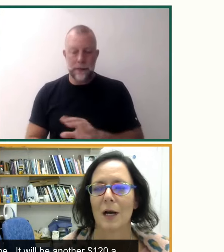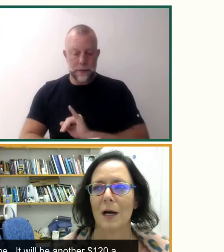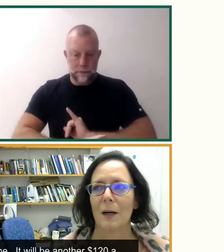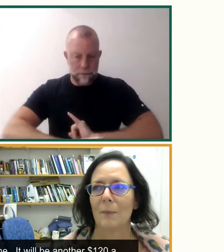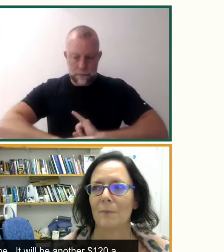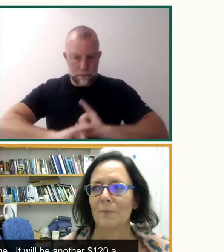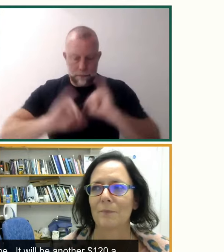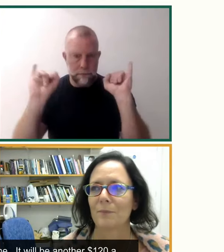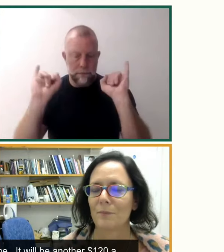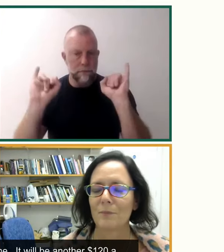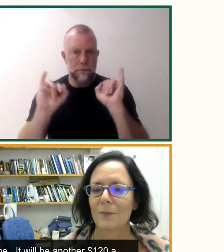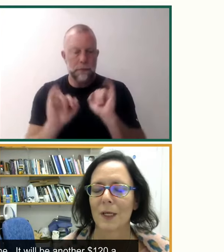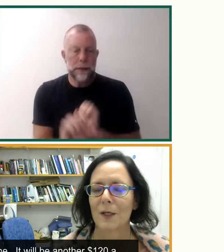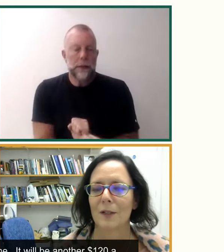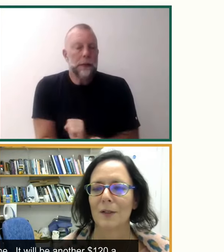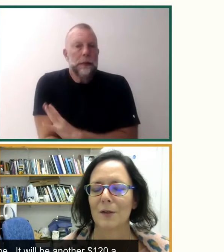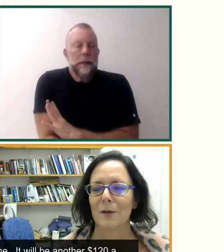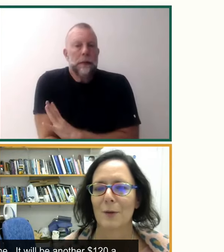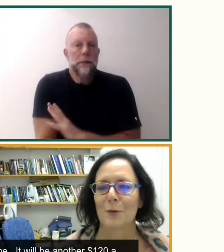such,